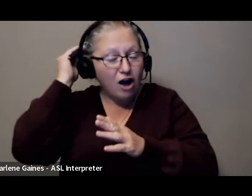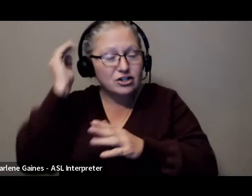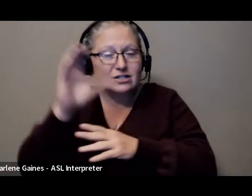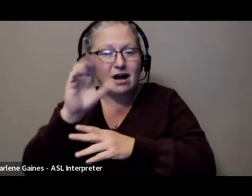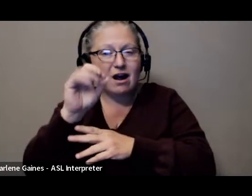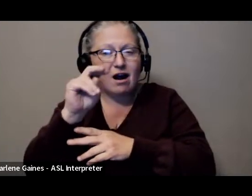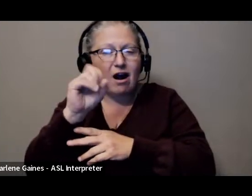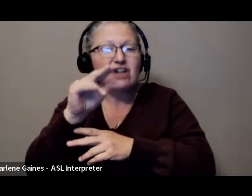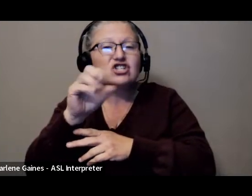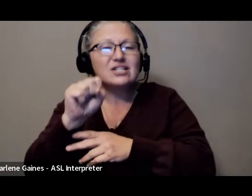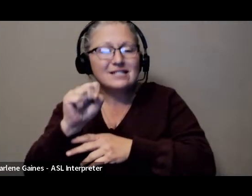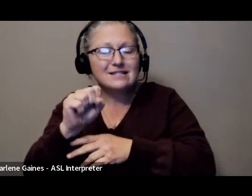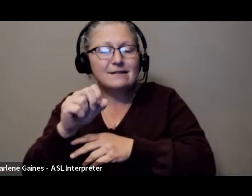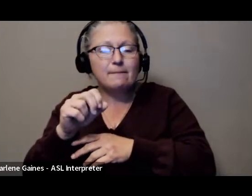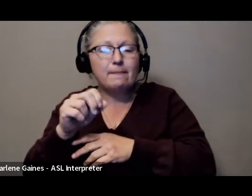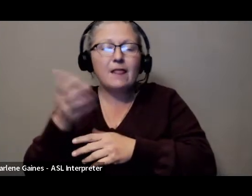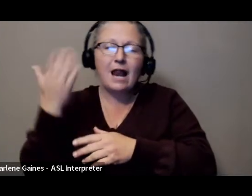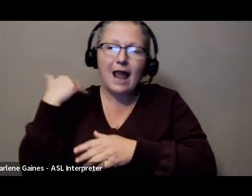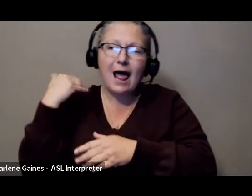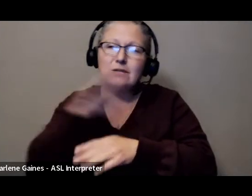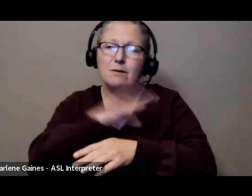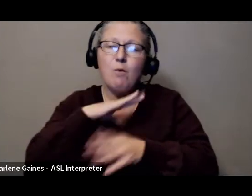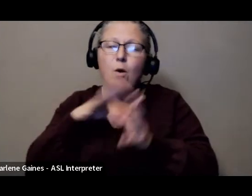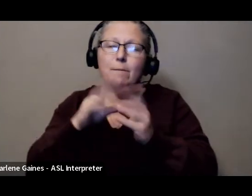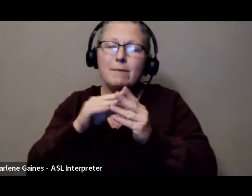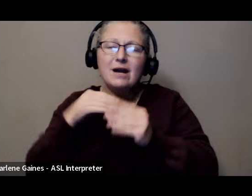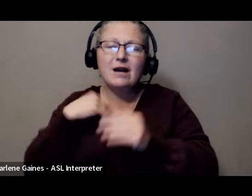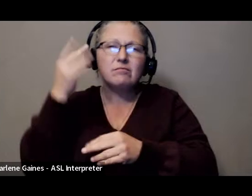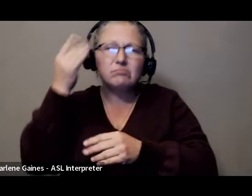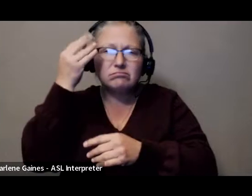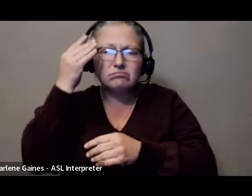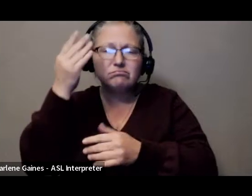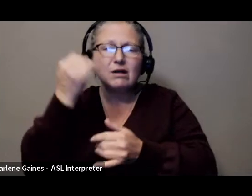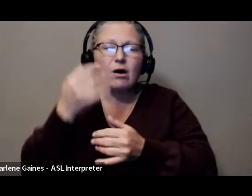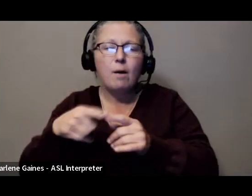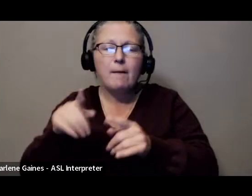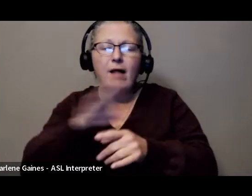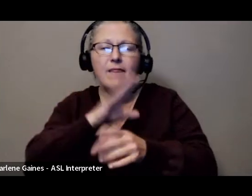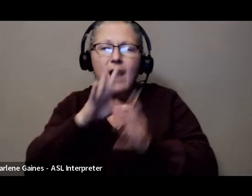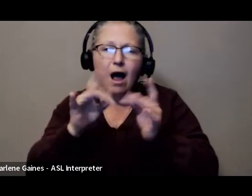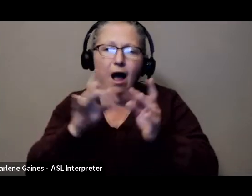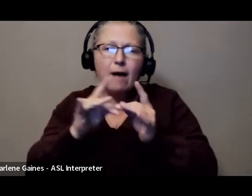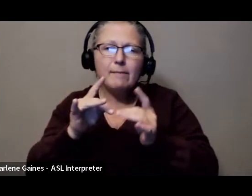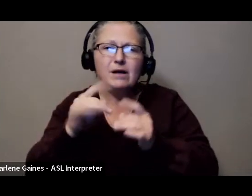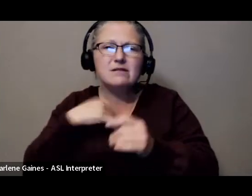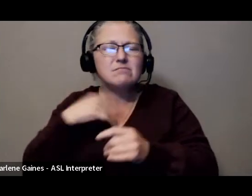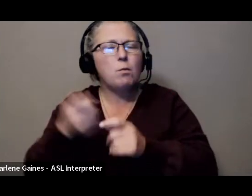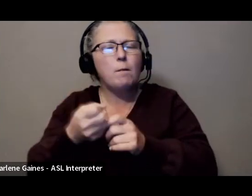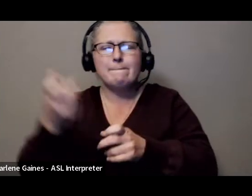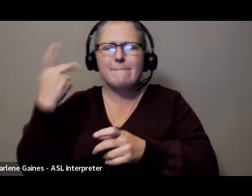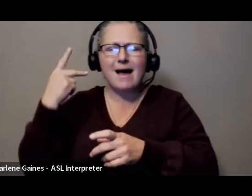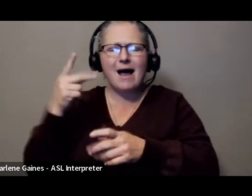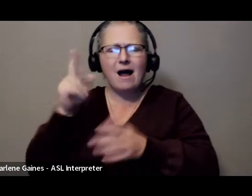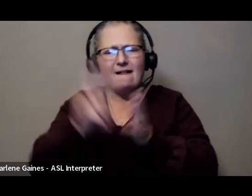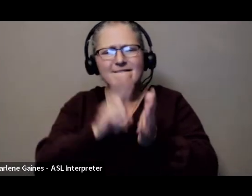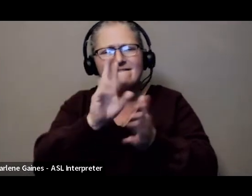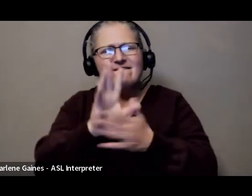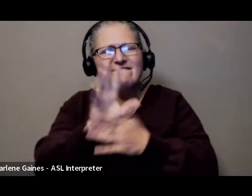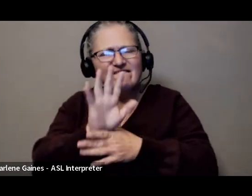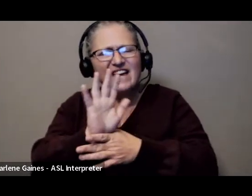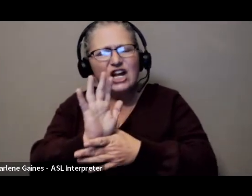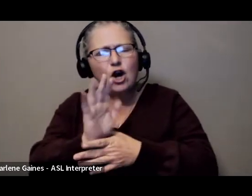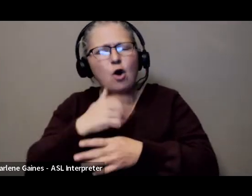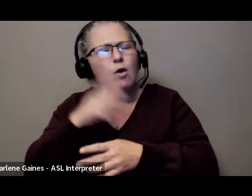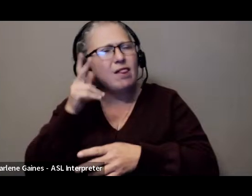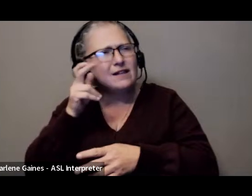Since the last board meeting, I've thought a lot about the comments that we heard. I even went back and listened to many of them again on the video. One